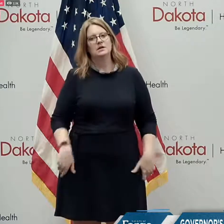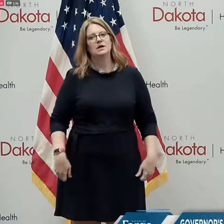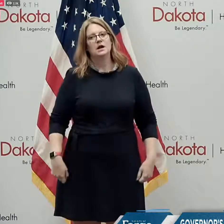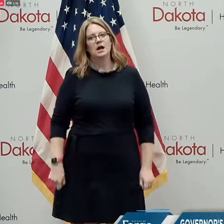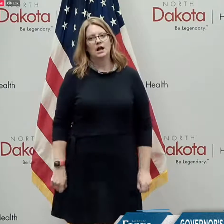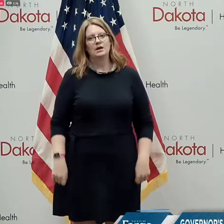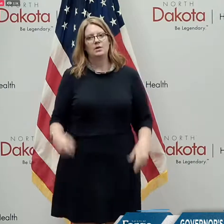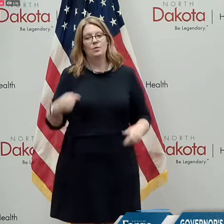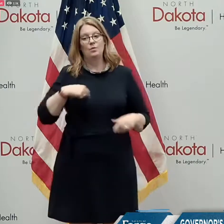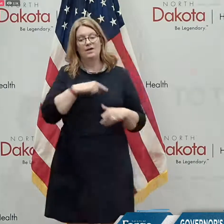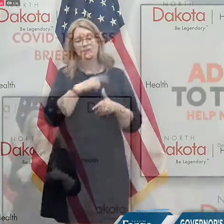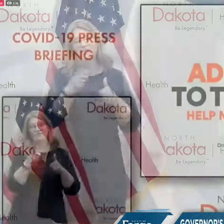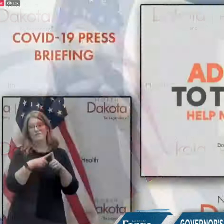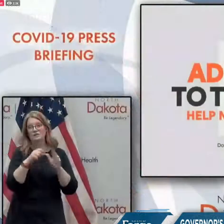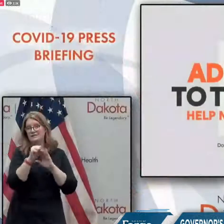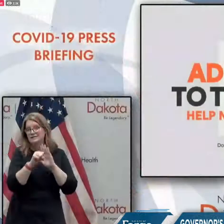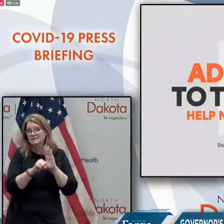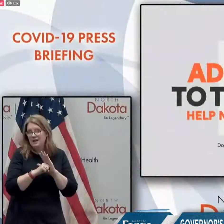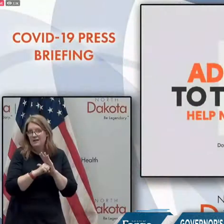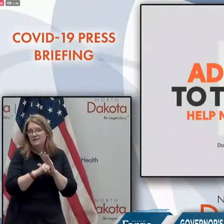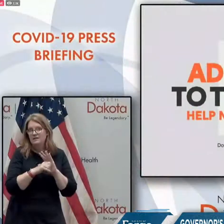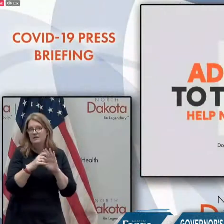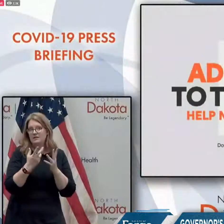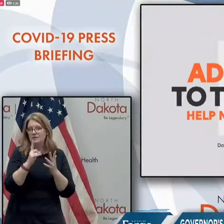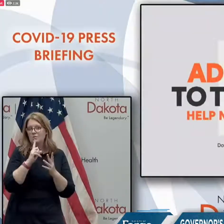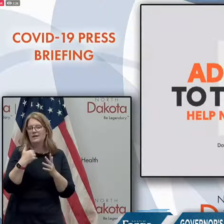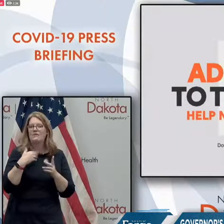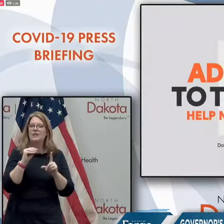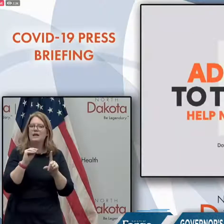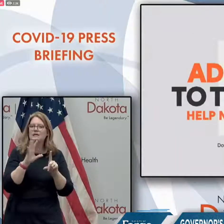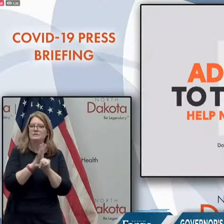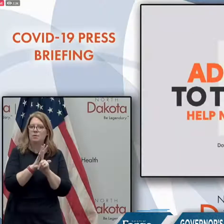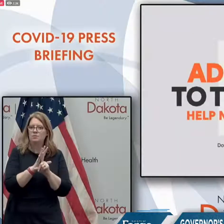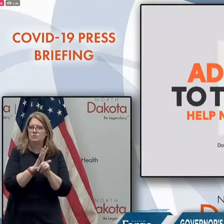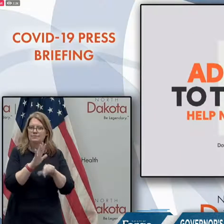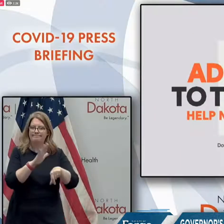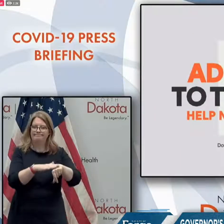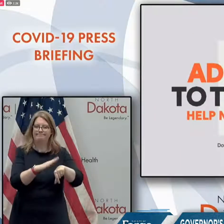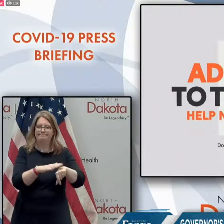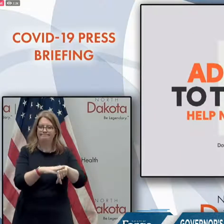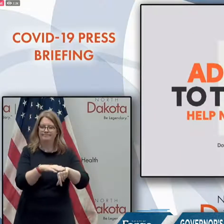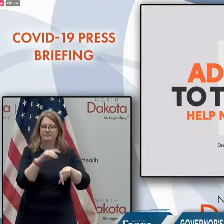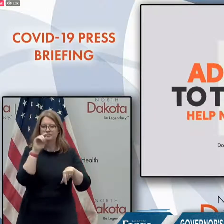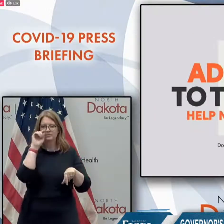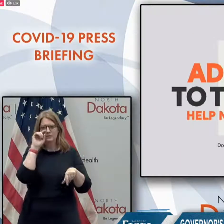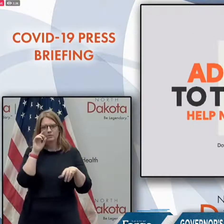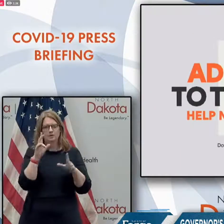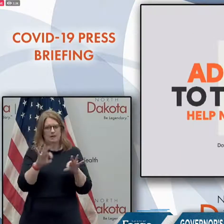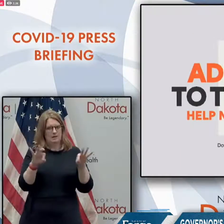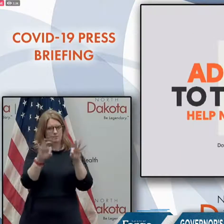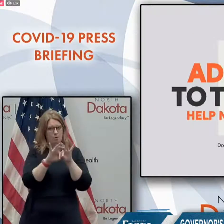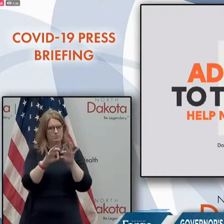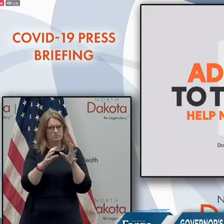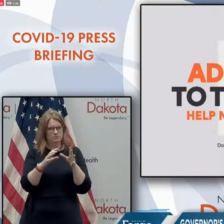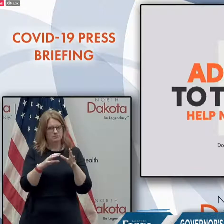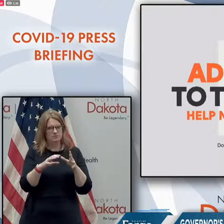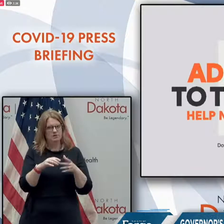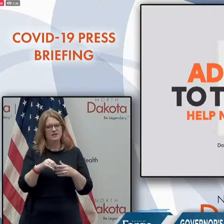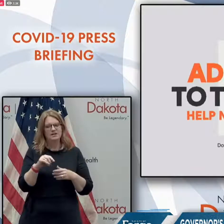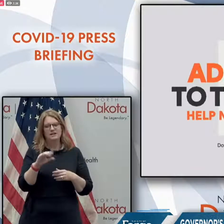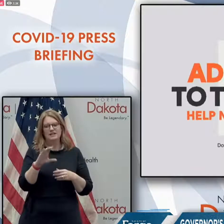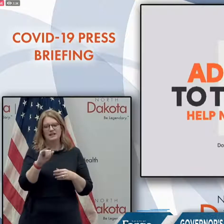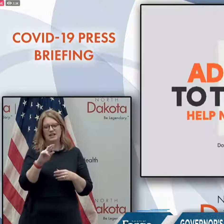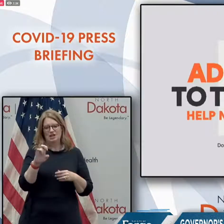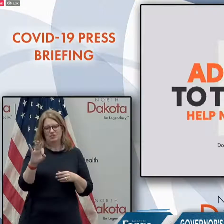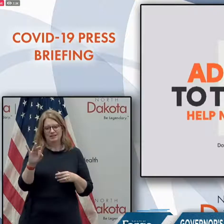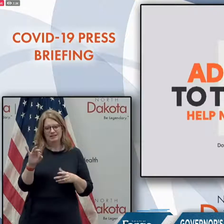we're the first state to connect an exposure notification system with a national key server. This makes Care19 a vital resource